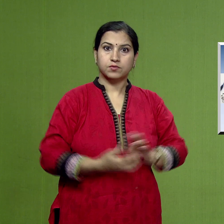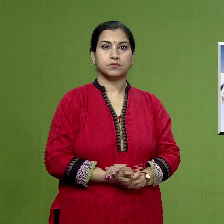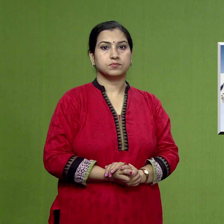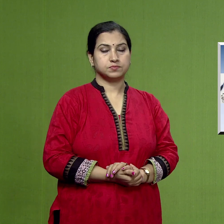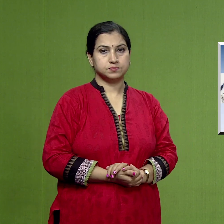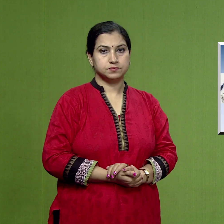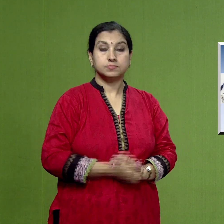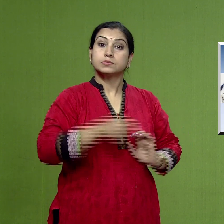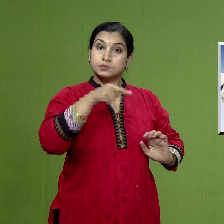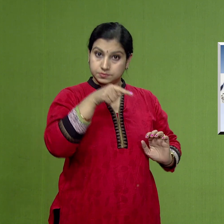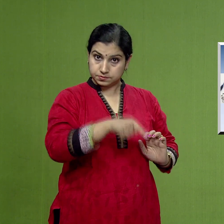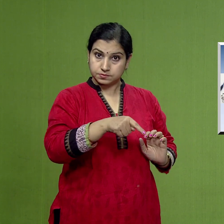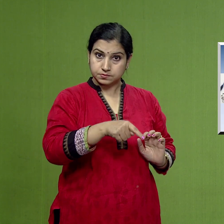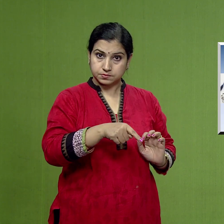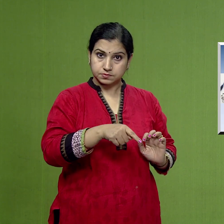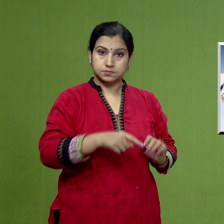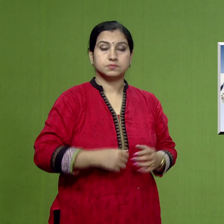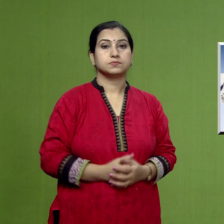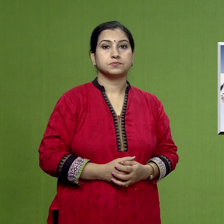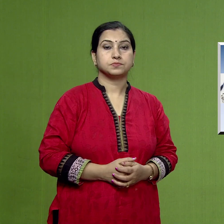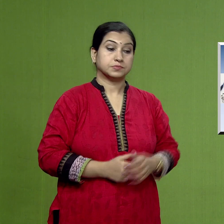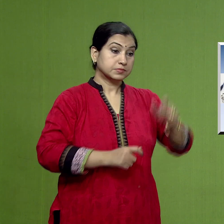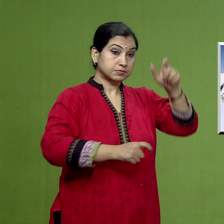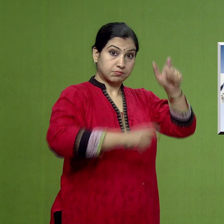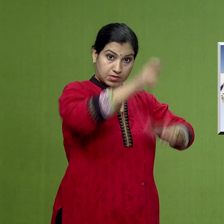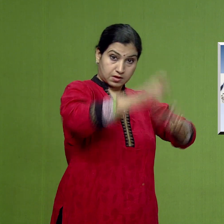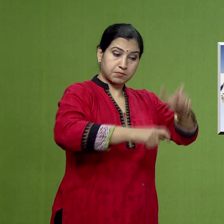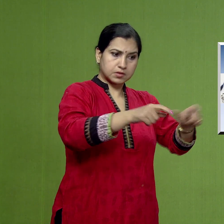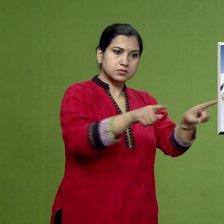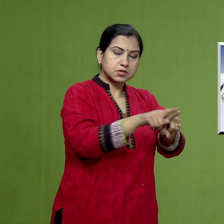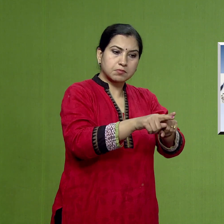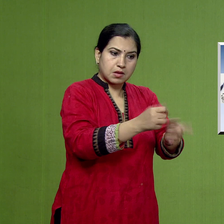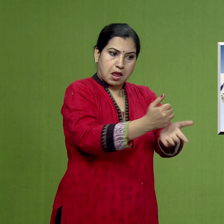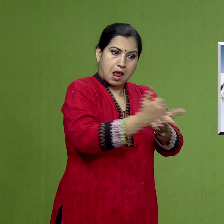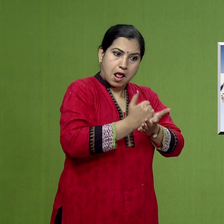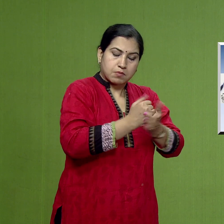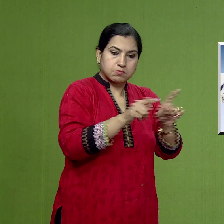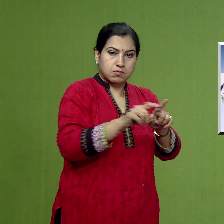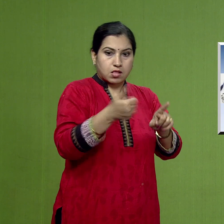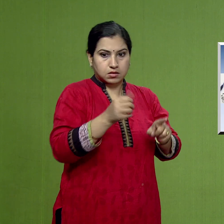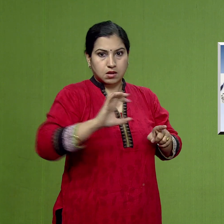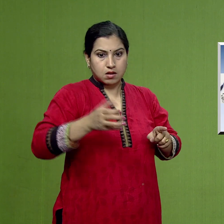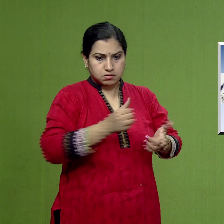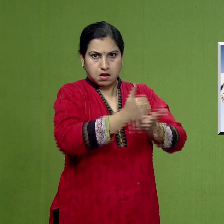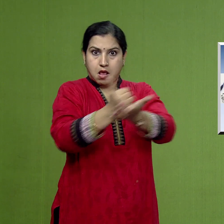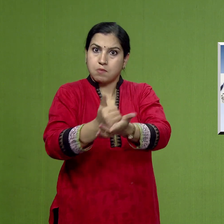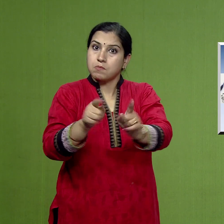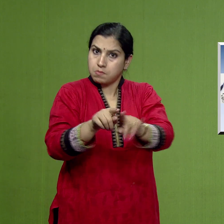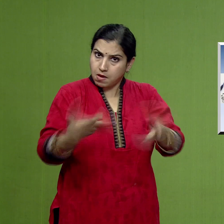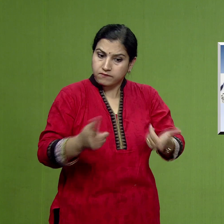In this context, population is an asset for the economy, the greatest